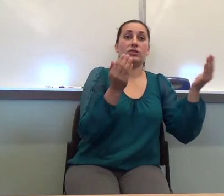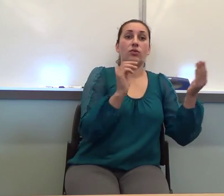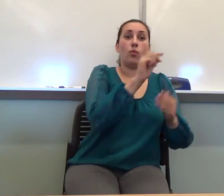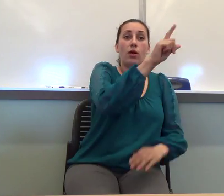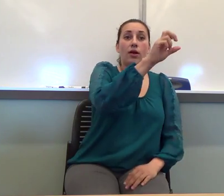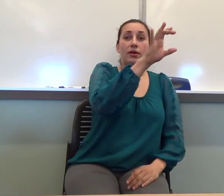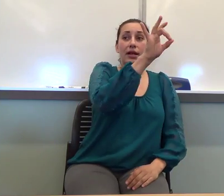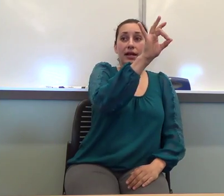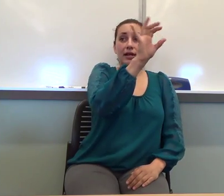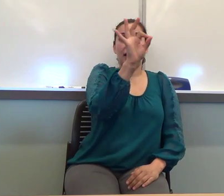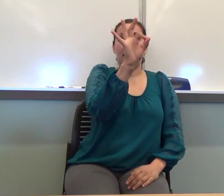189/10.